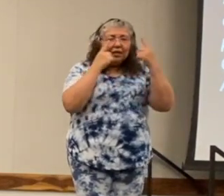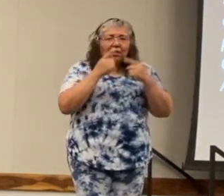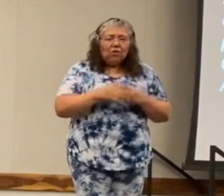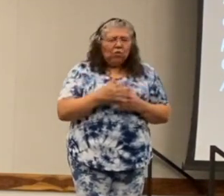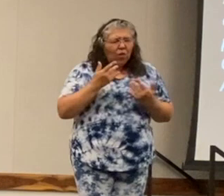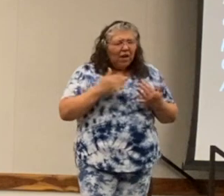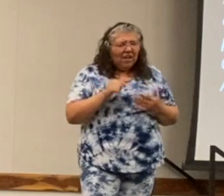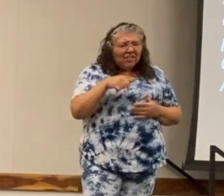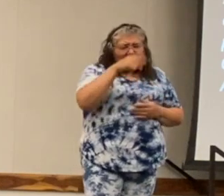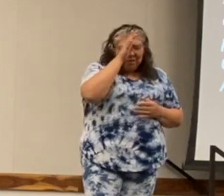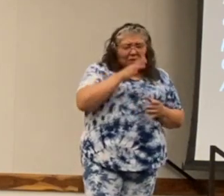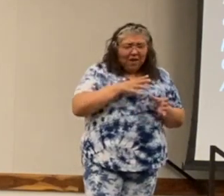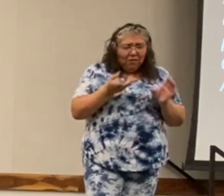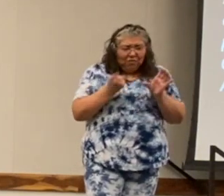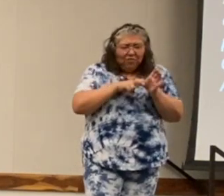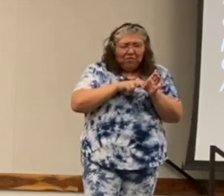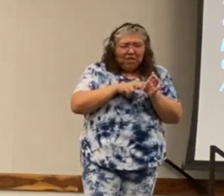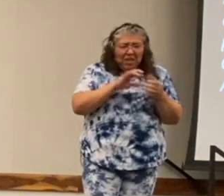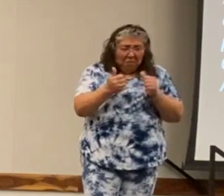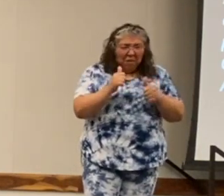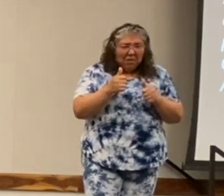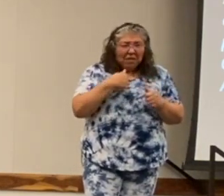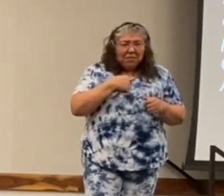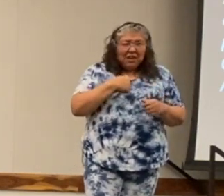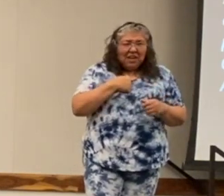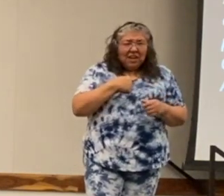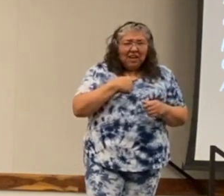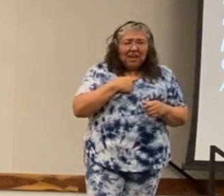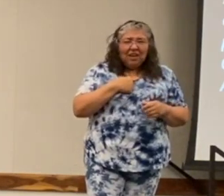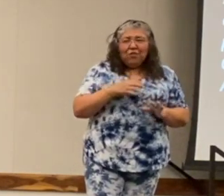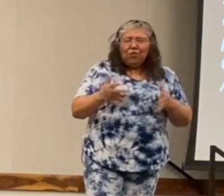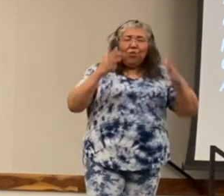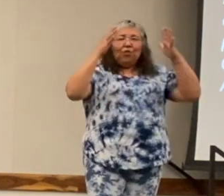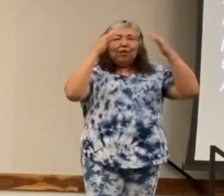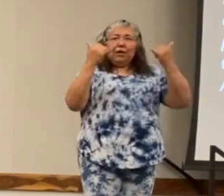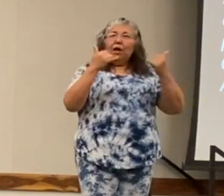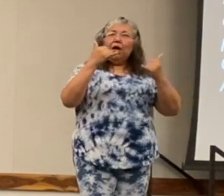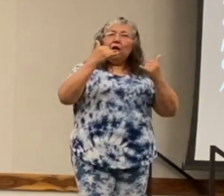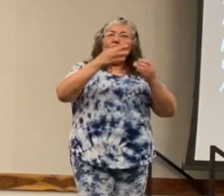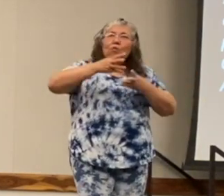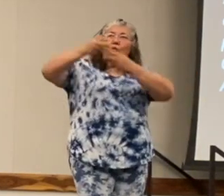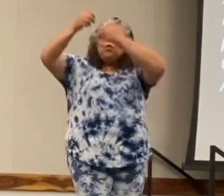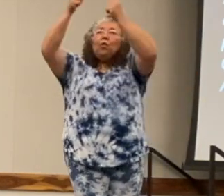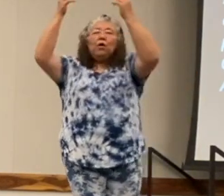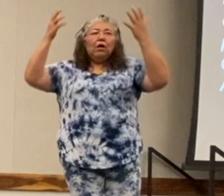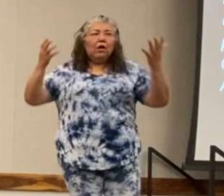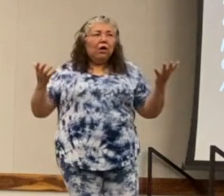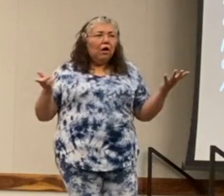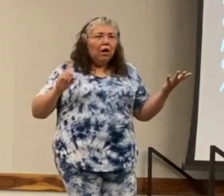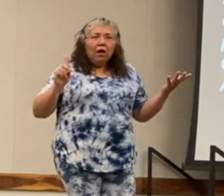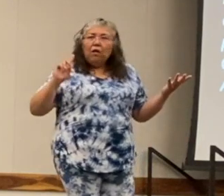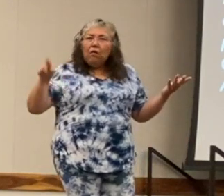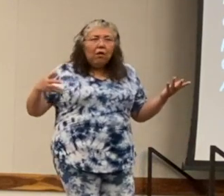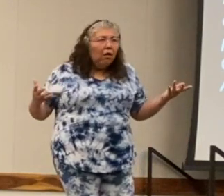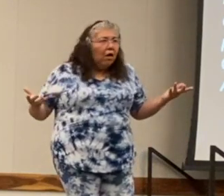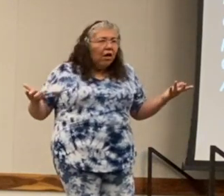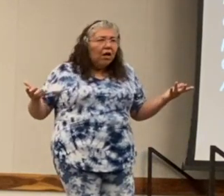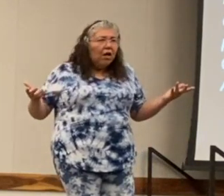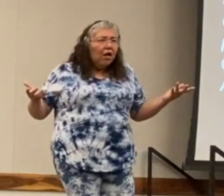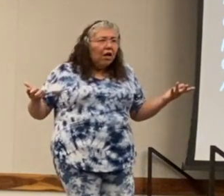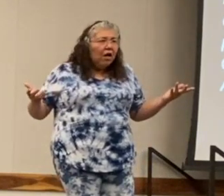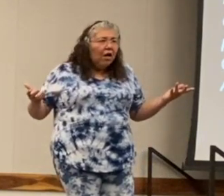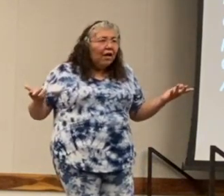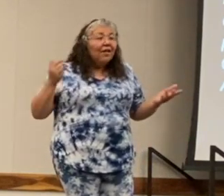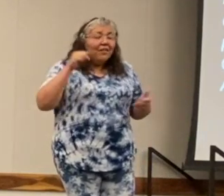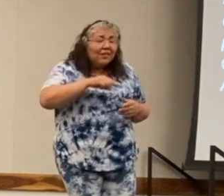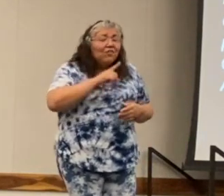just got in my chariot. He baptized me. And we come out, like, yeah, and now he's gone. Yeah. Where did he go? Yeah. This